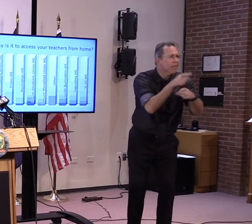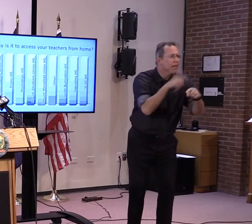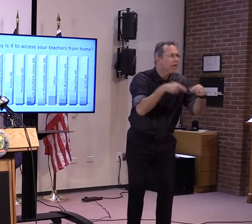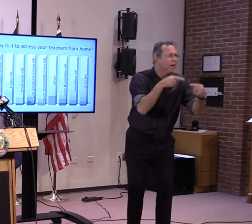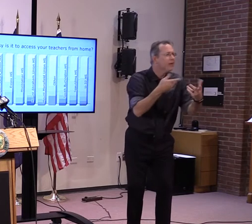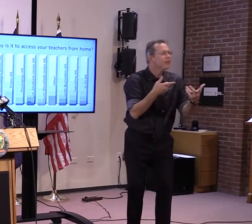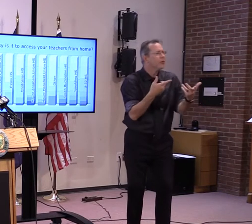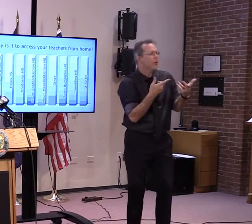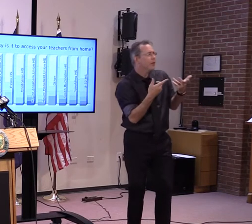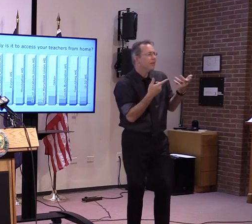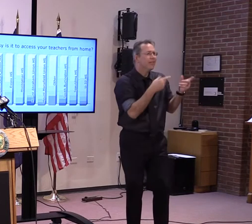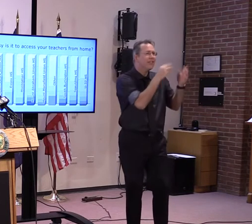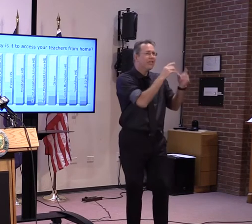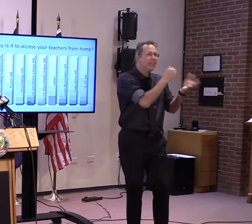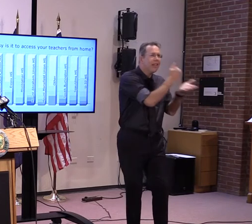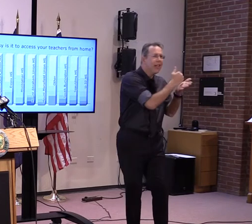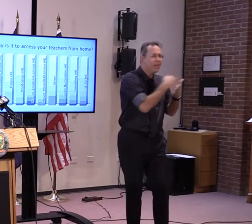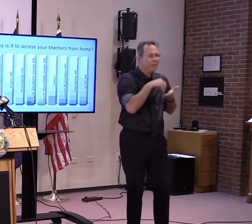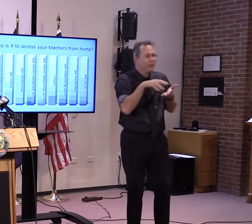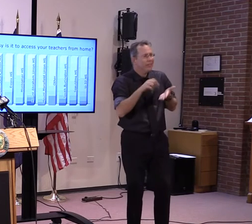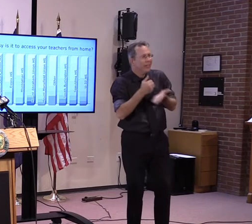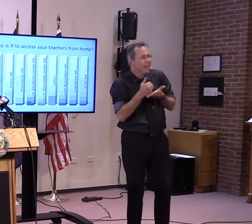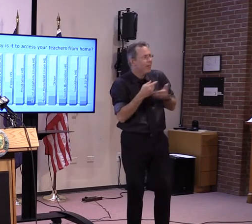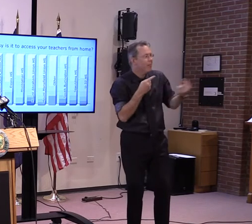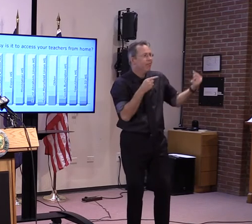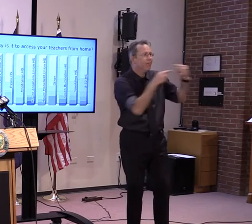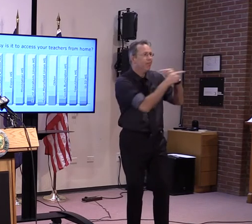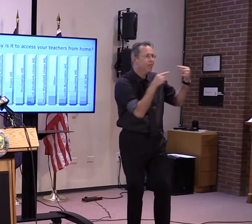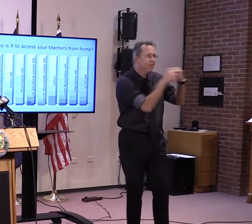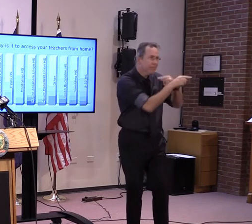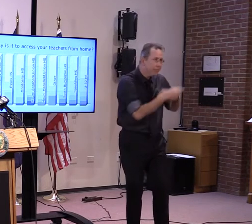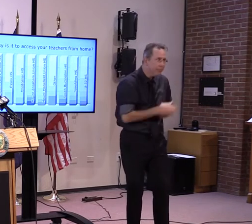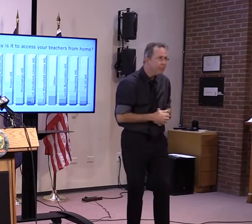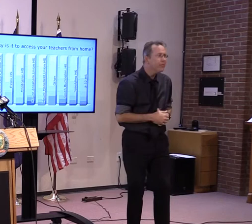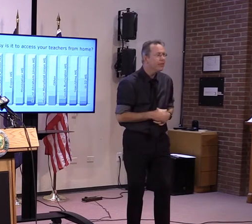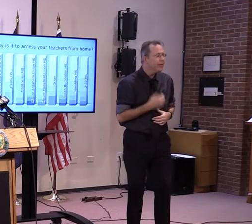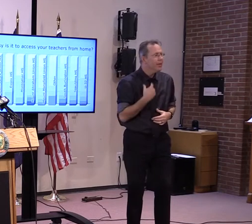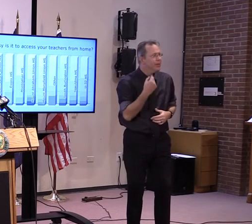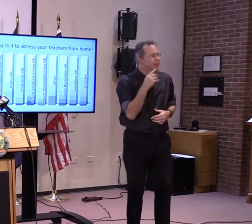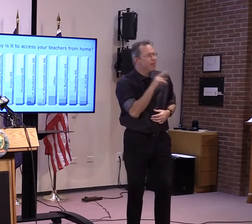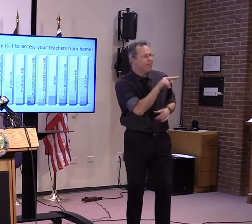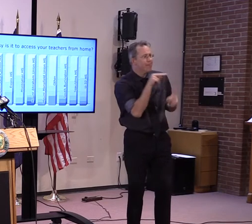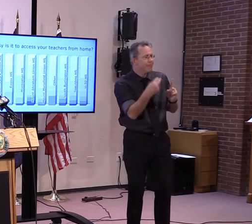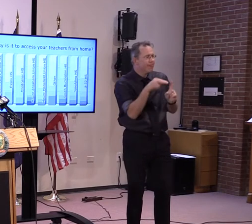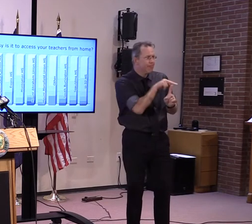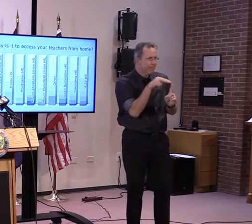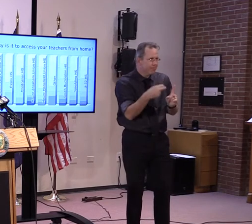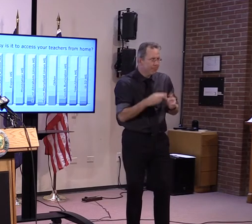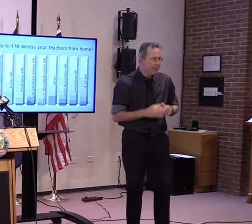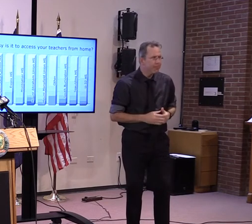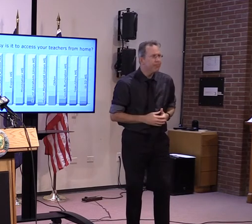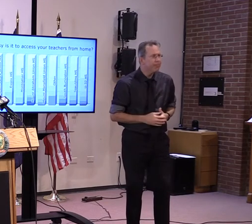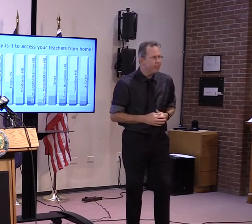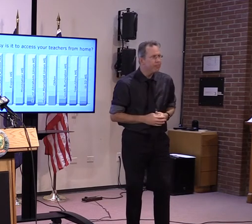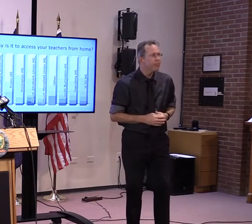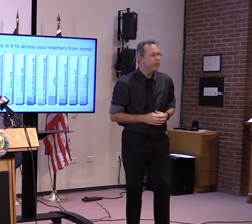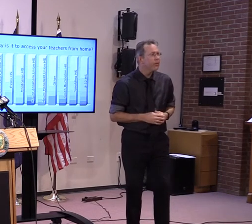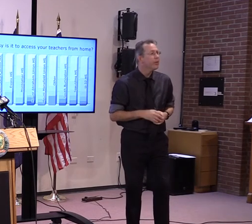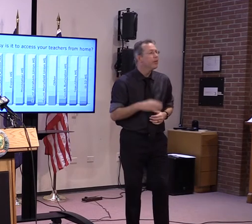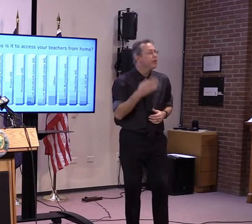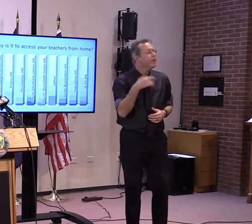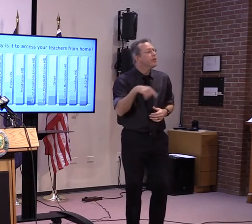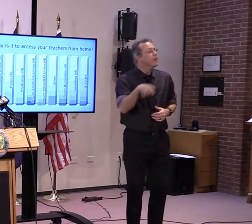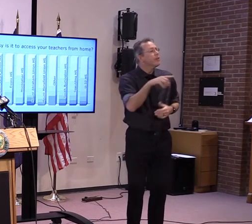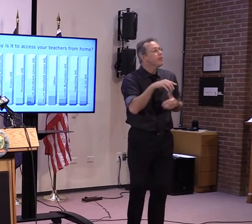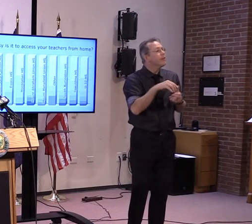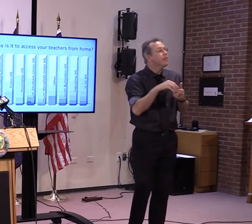This whole thing is crazy, I understand. But if you keep going out and you're not wearing a mask properly, and you're going to